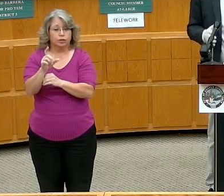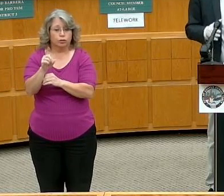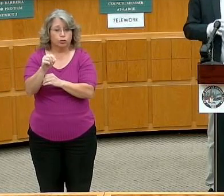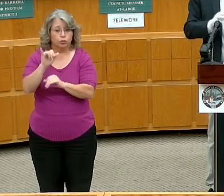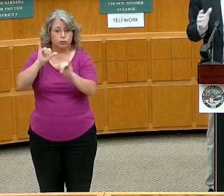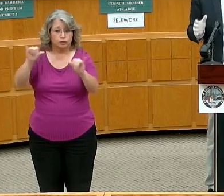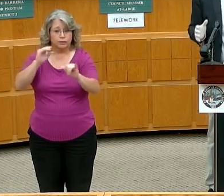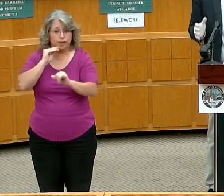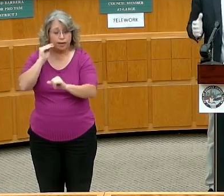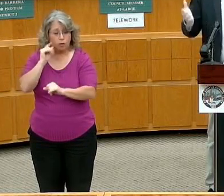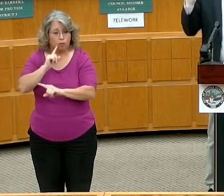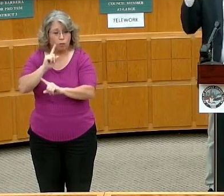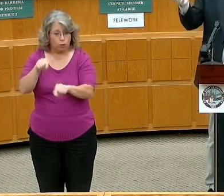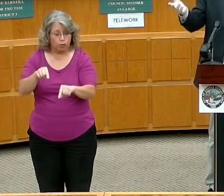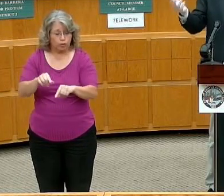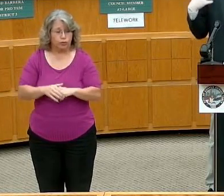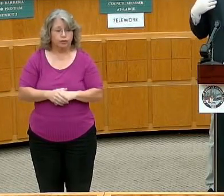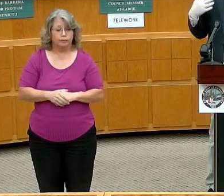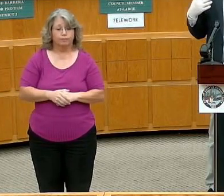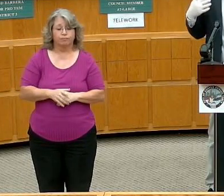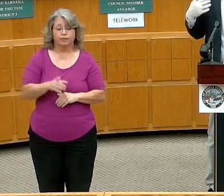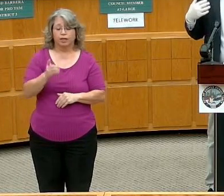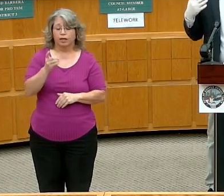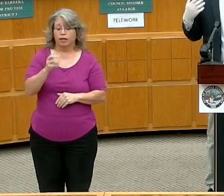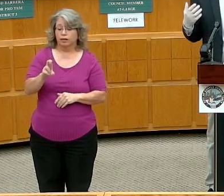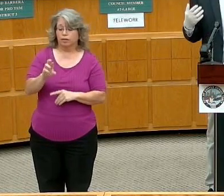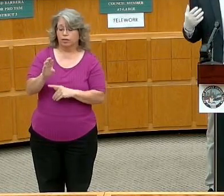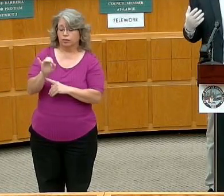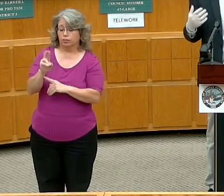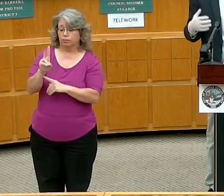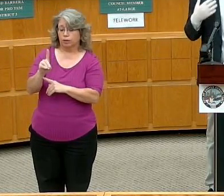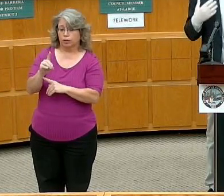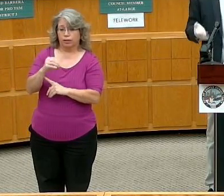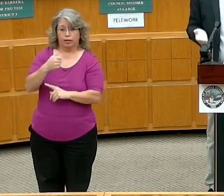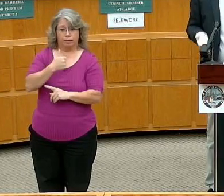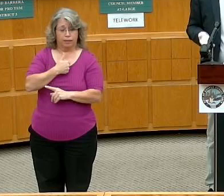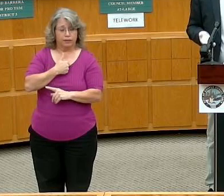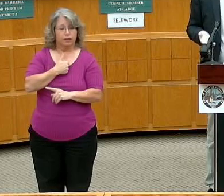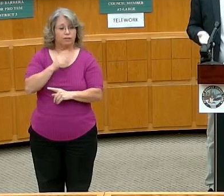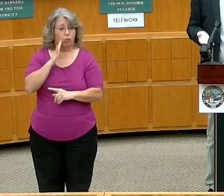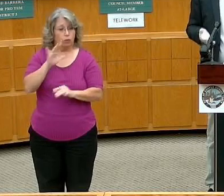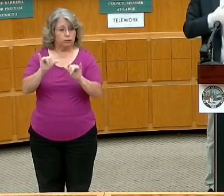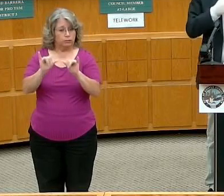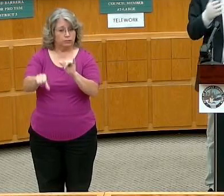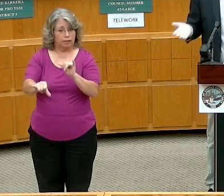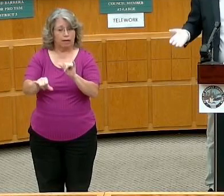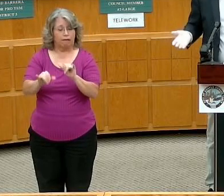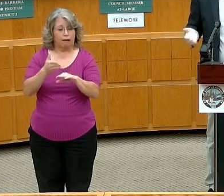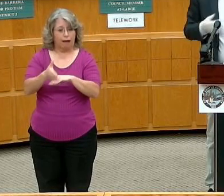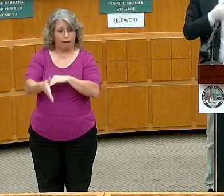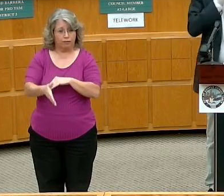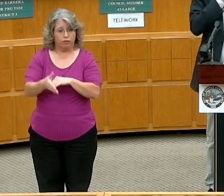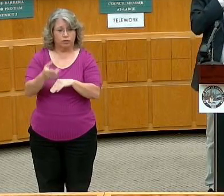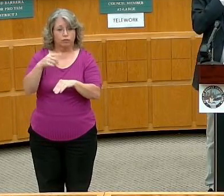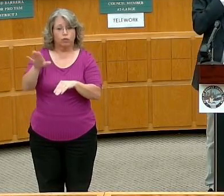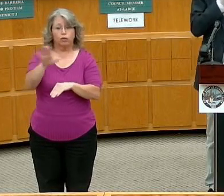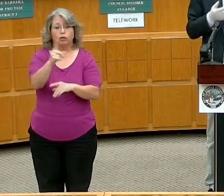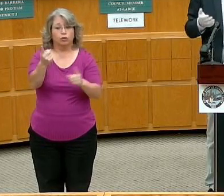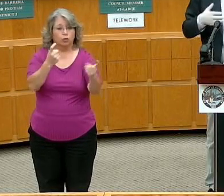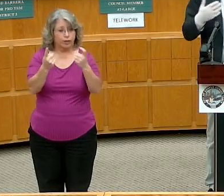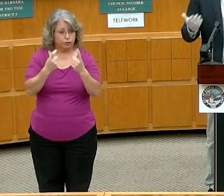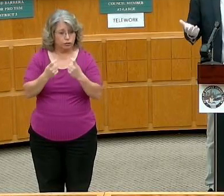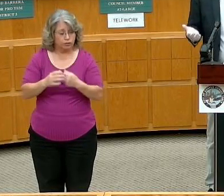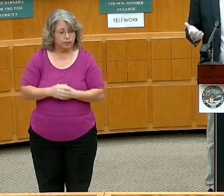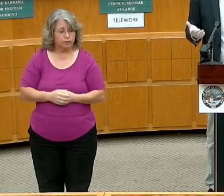there. Dr. Bird and myself will be available after the presentation for any kind of questions.